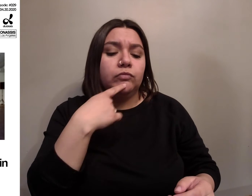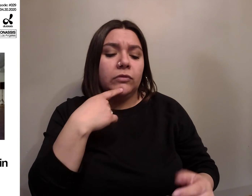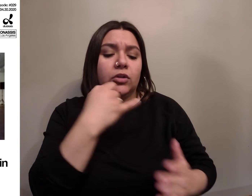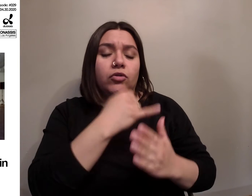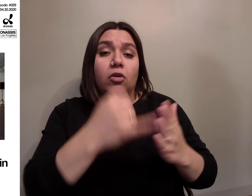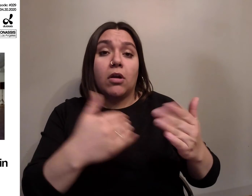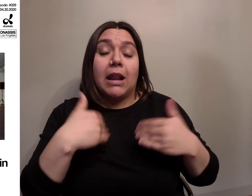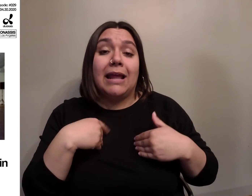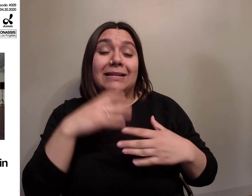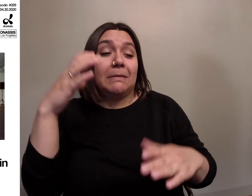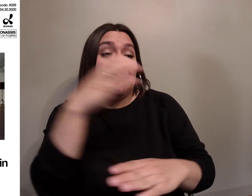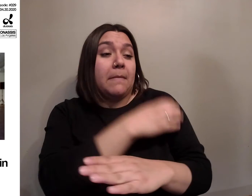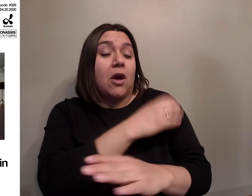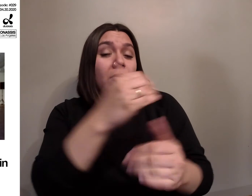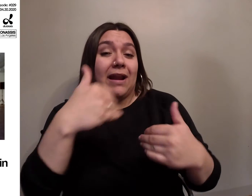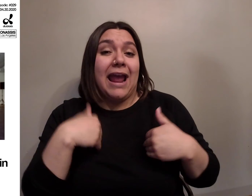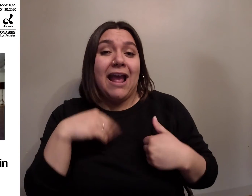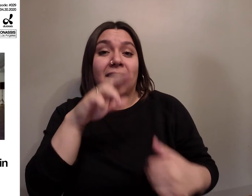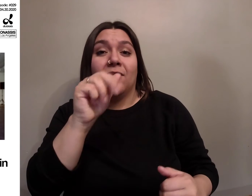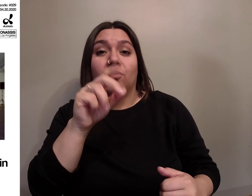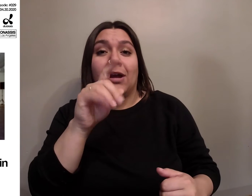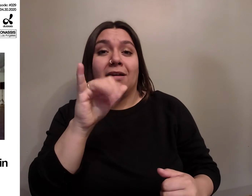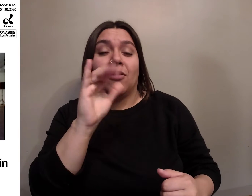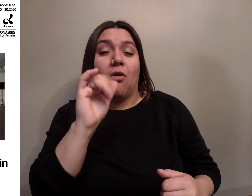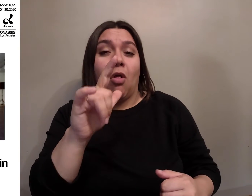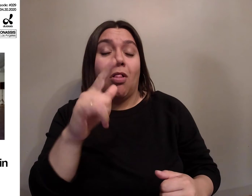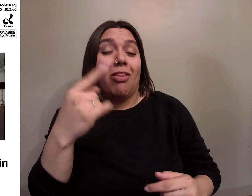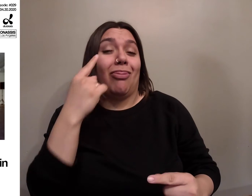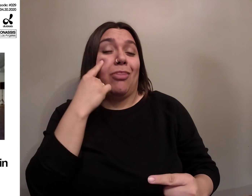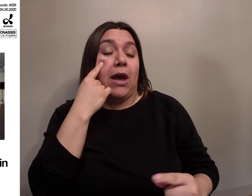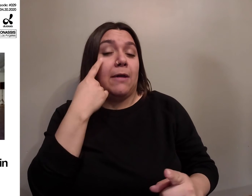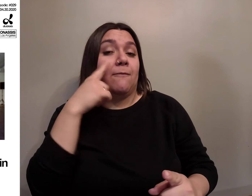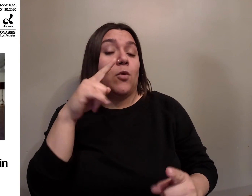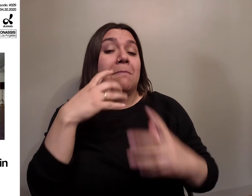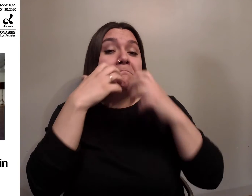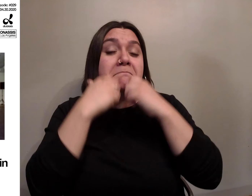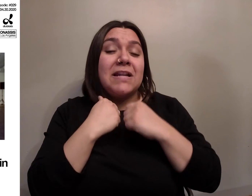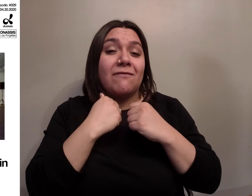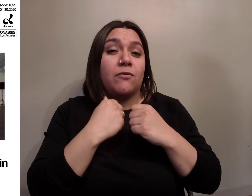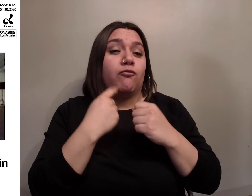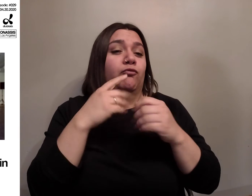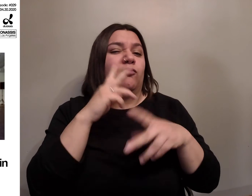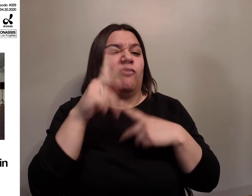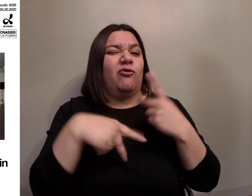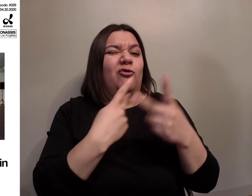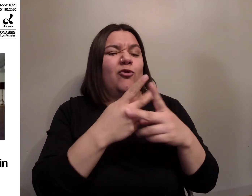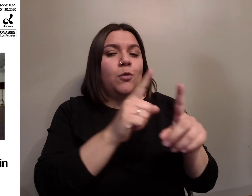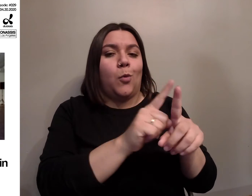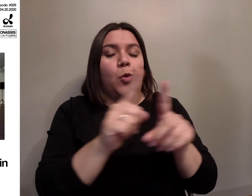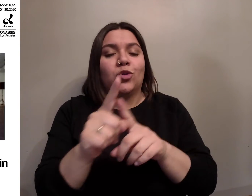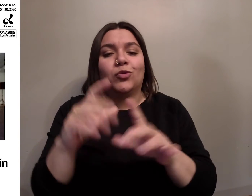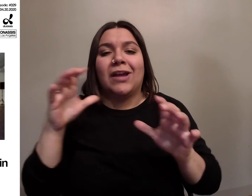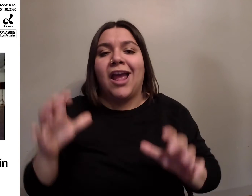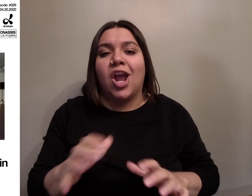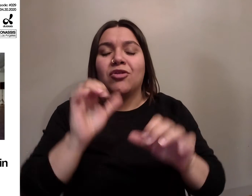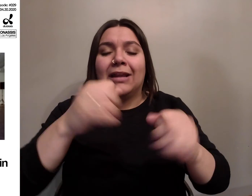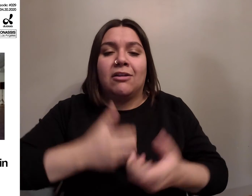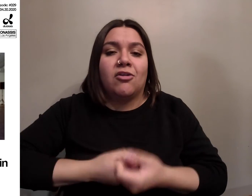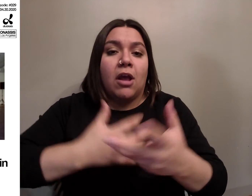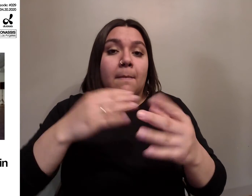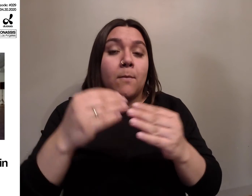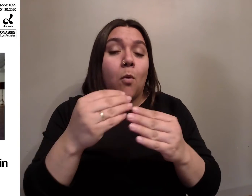critical and creative practices are vulnerable to instrumentalization, privatization, and subsumption